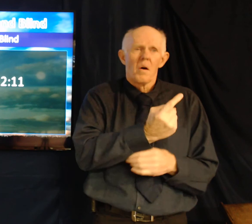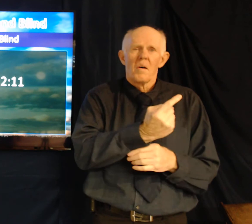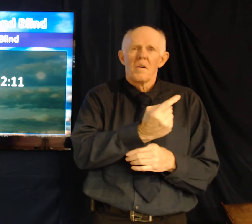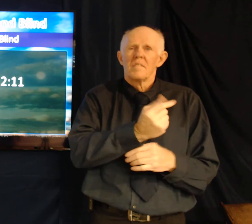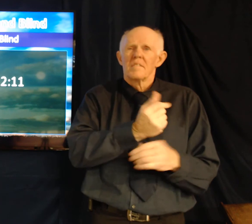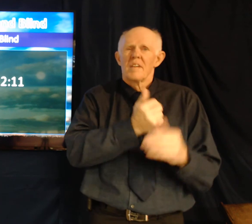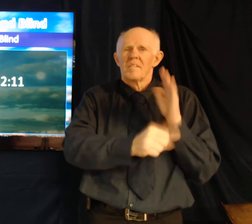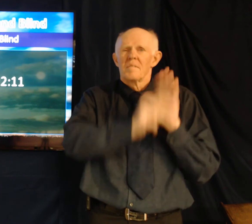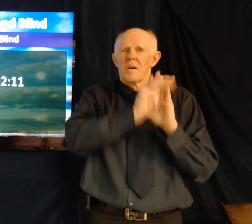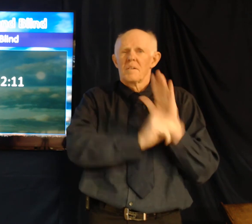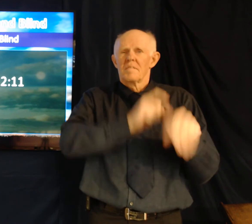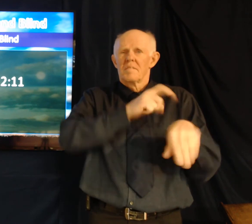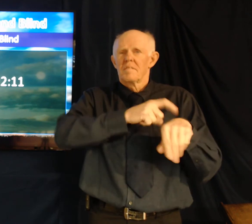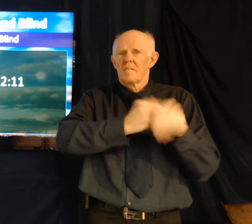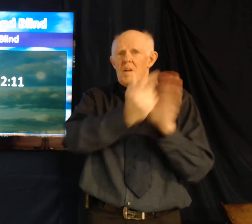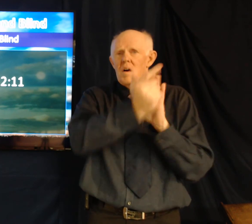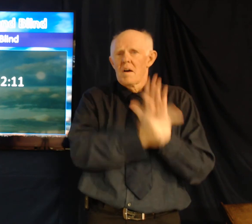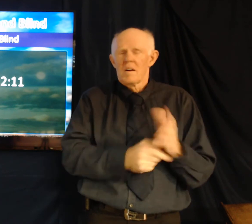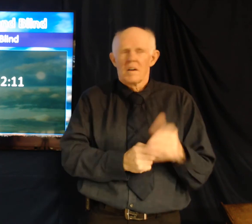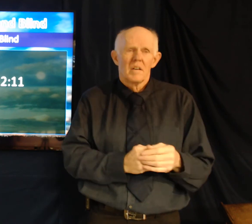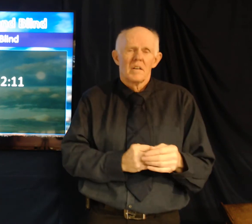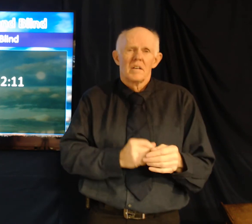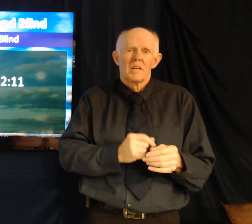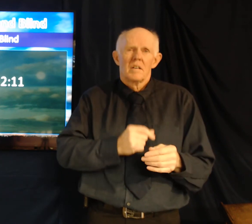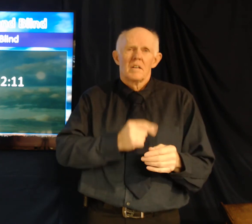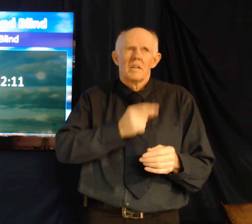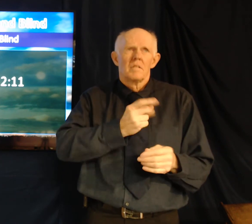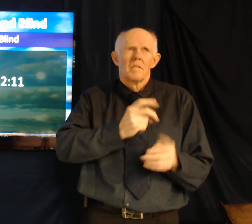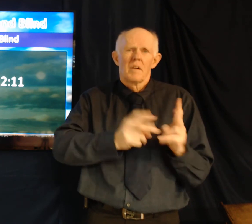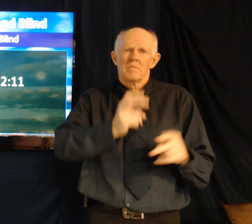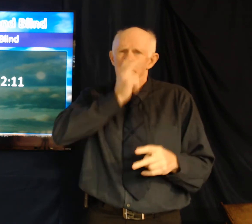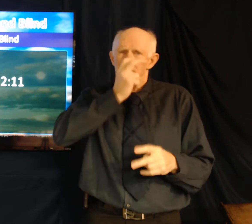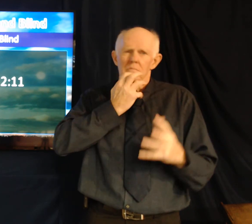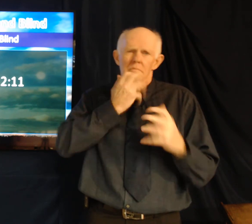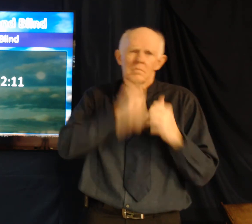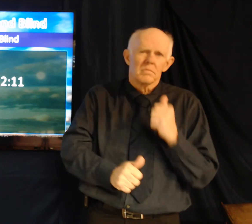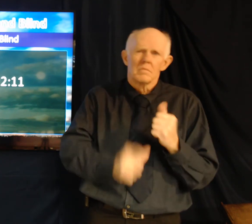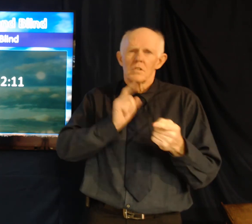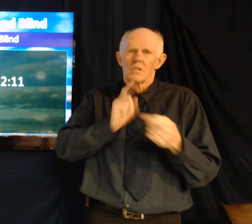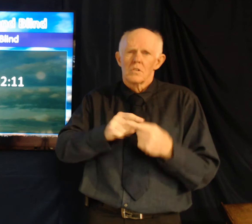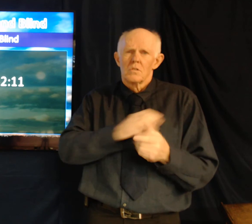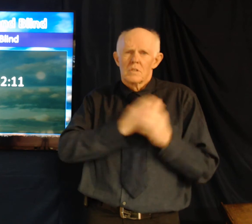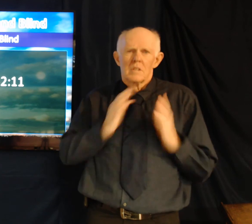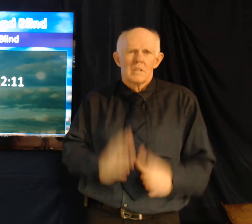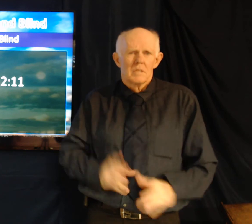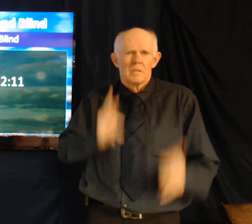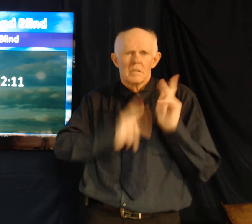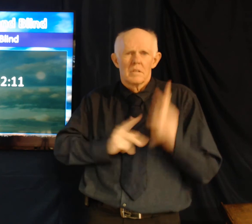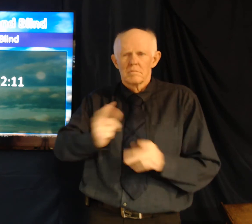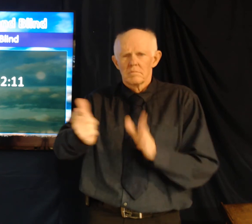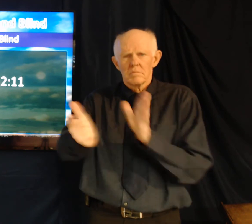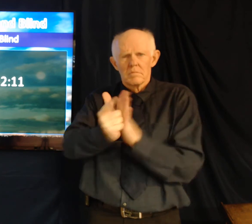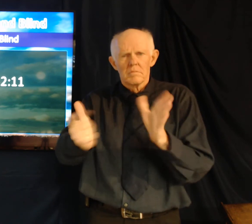He believed under Moses' time and he followed the law. He was very strict and he was mean to the Christians.